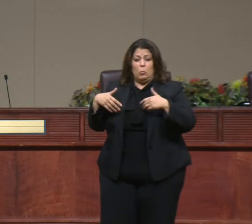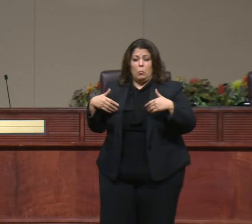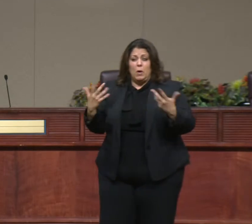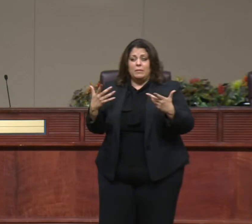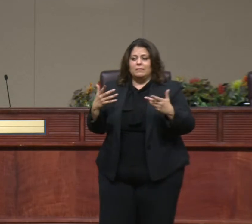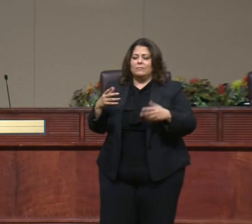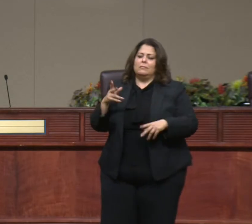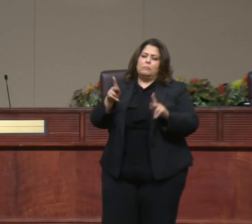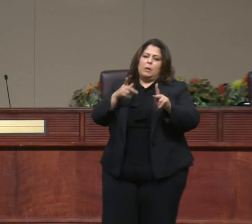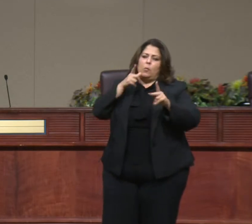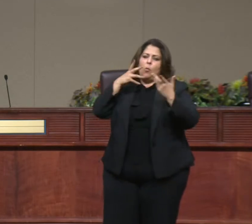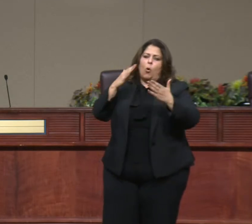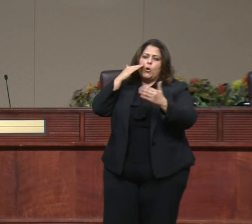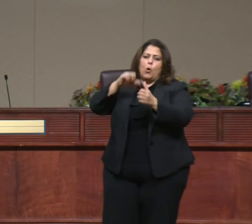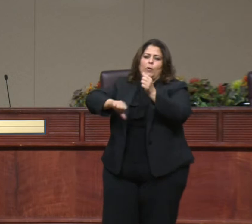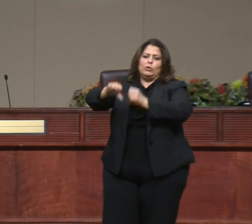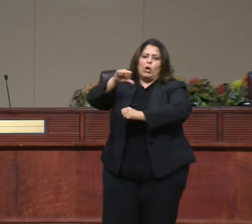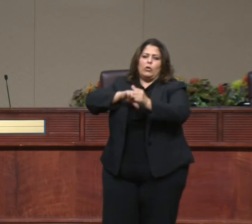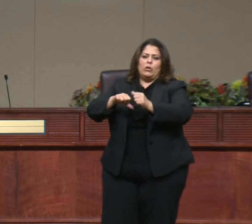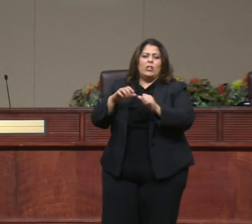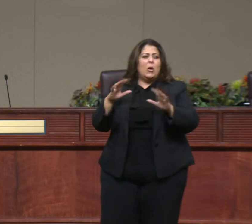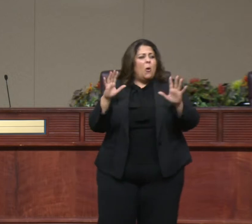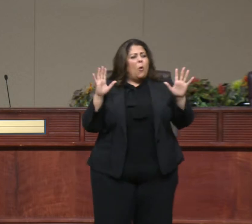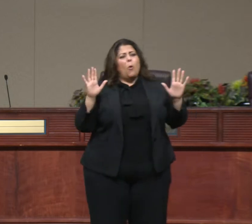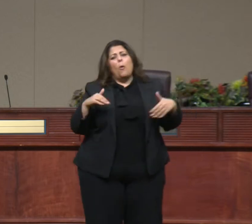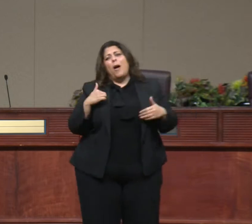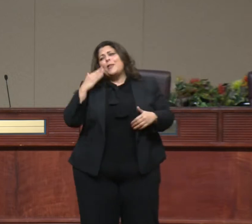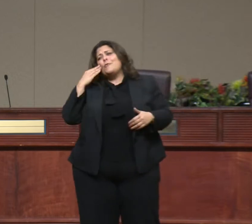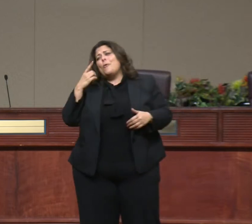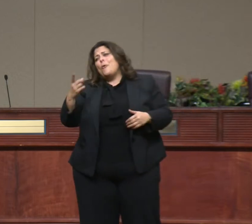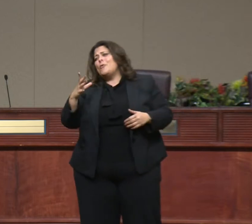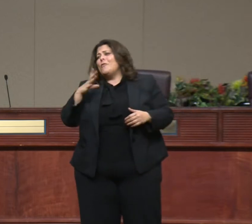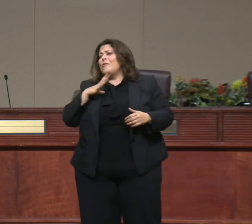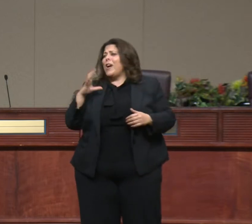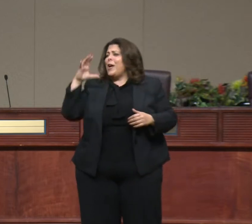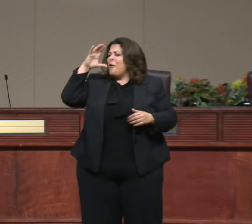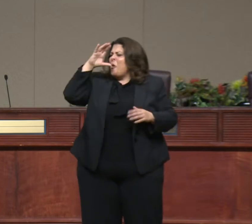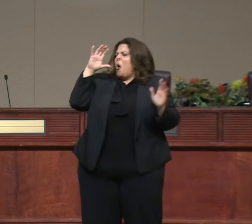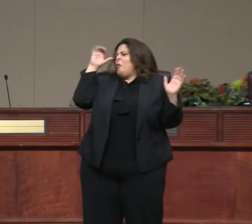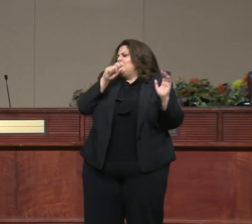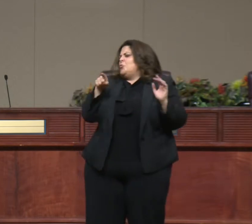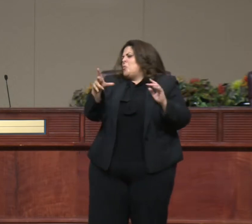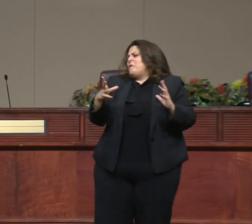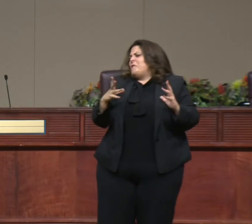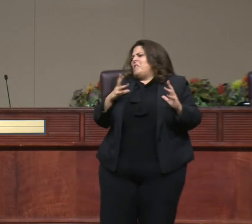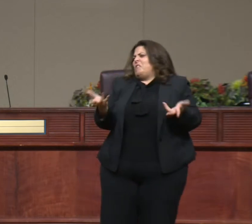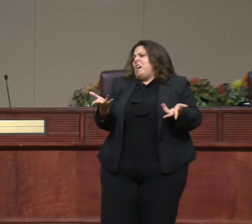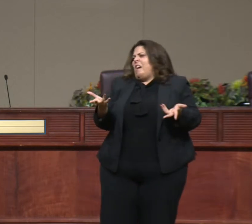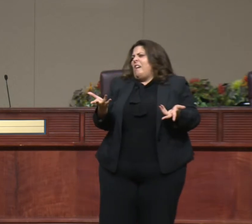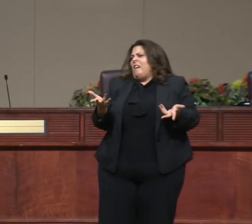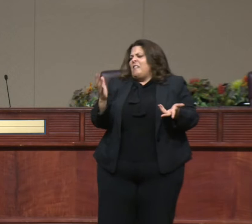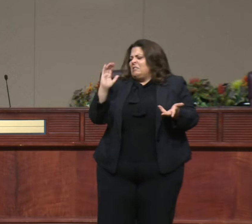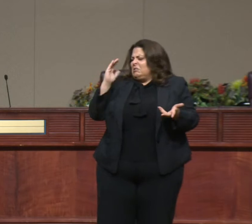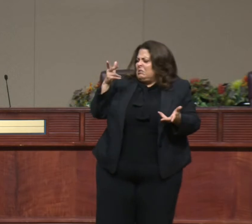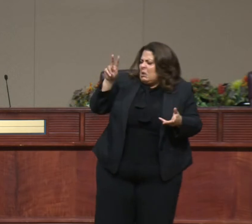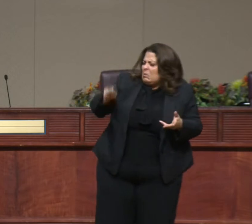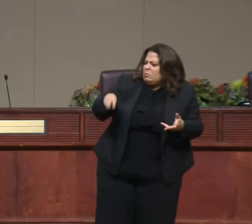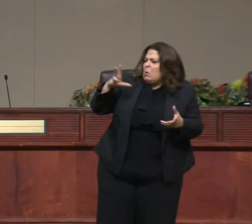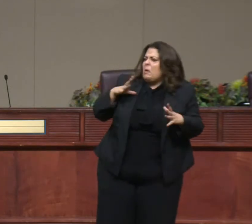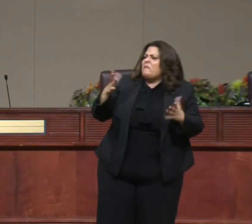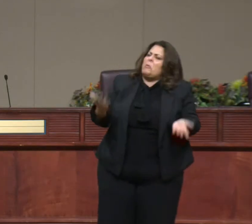each other, that welcome someone because I know you, I assume you're fine, you are not exhibiting any symptoms, you are okay,